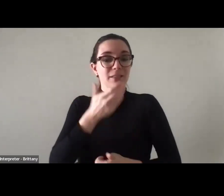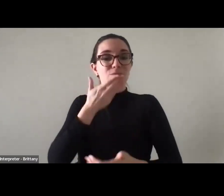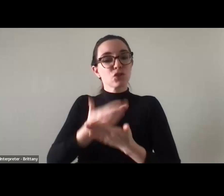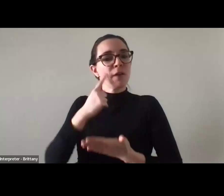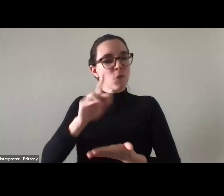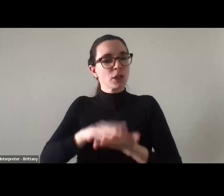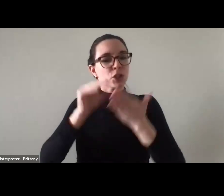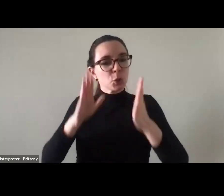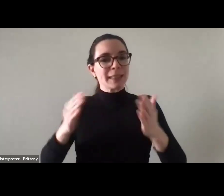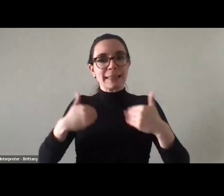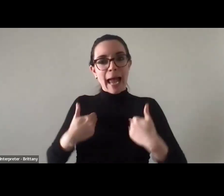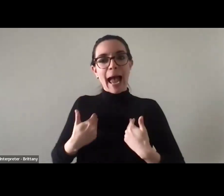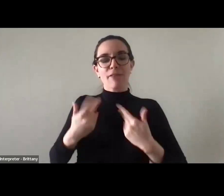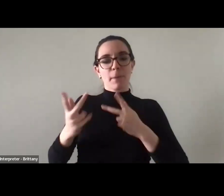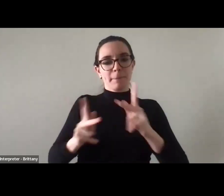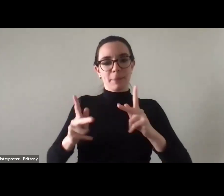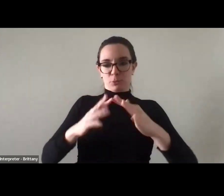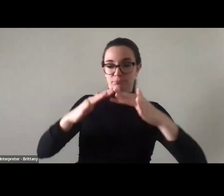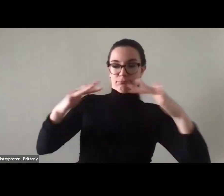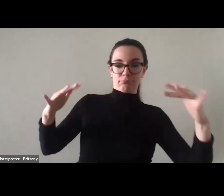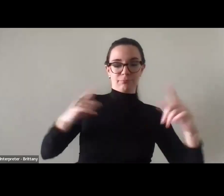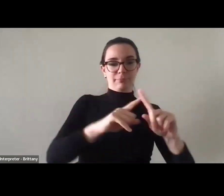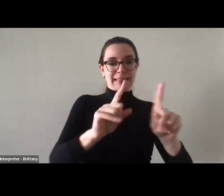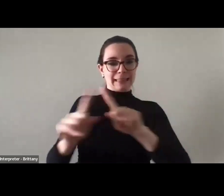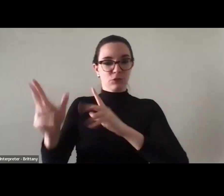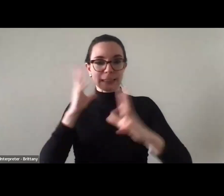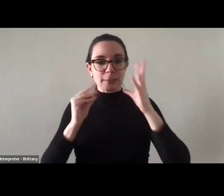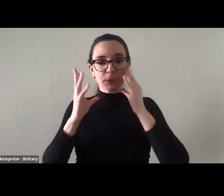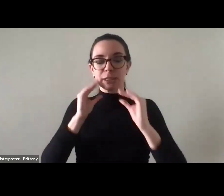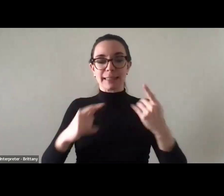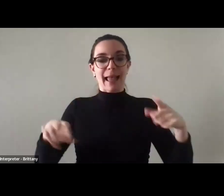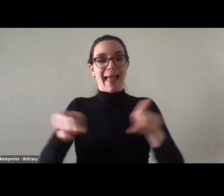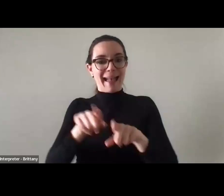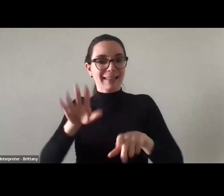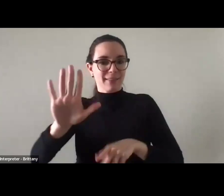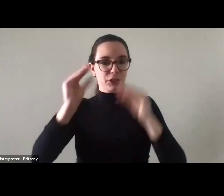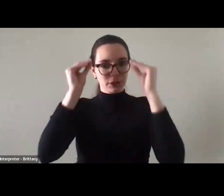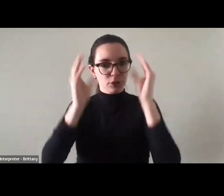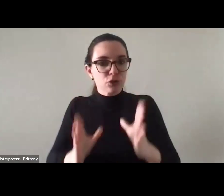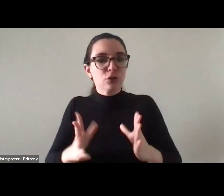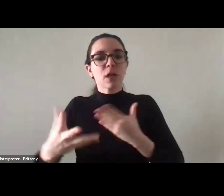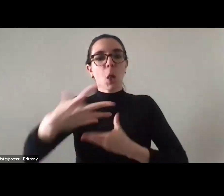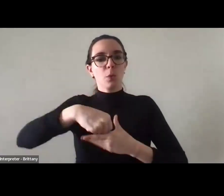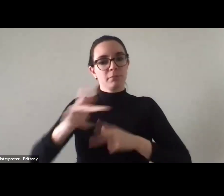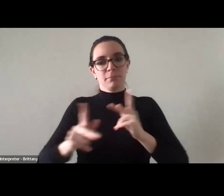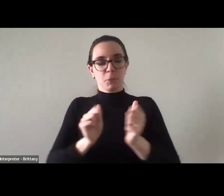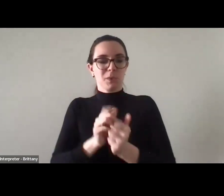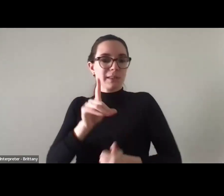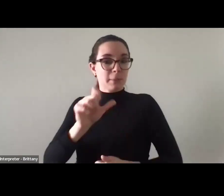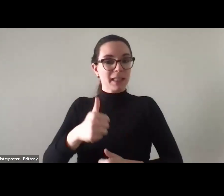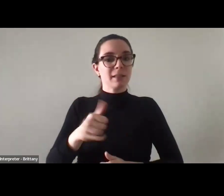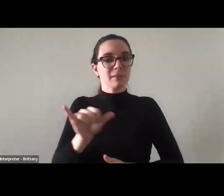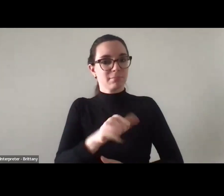to have folks from diverse experiences as their educators, including people with disabilities like myself.